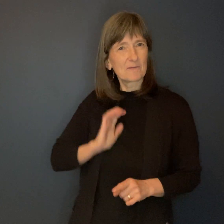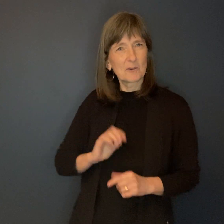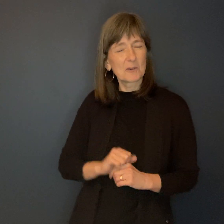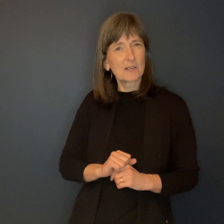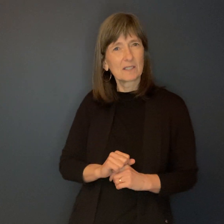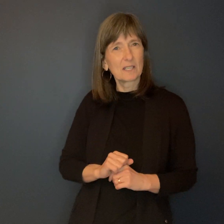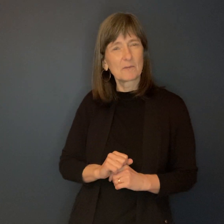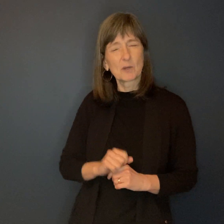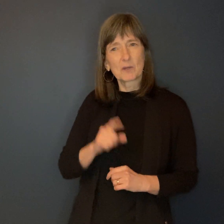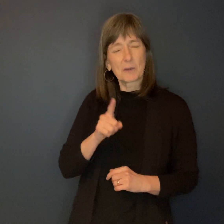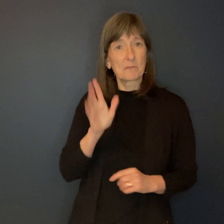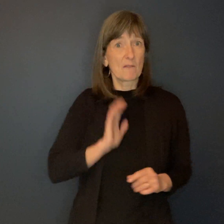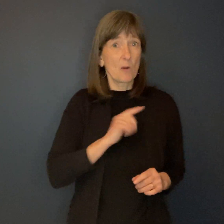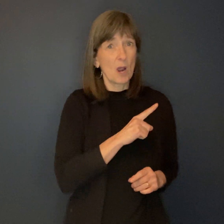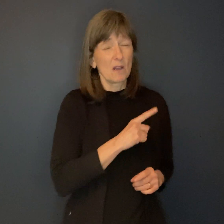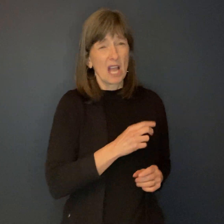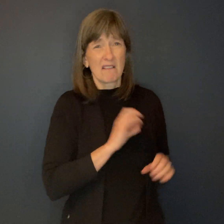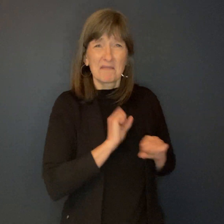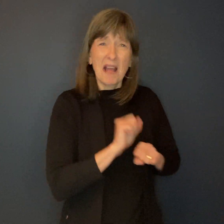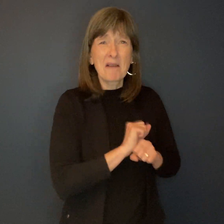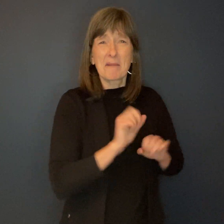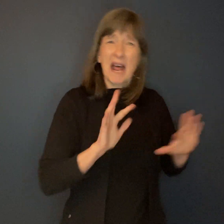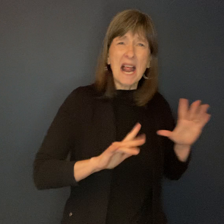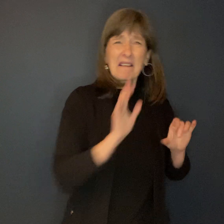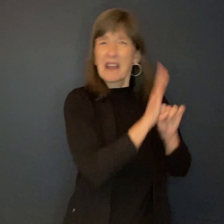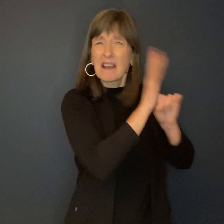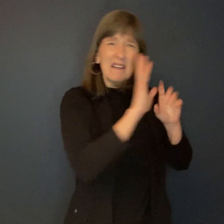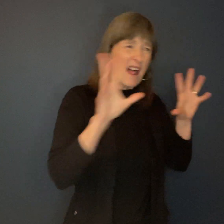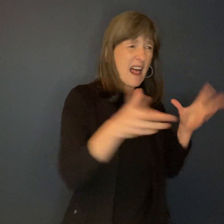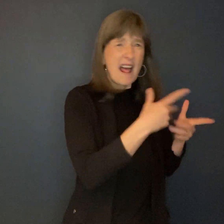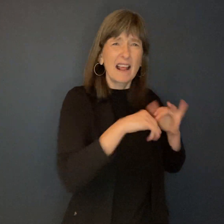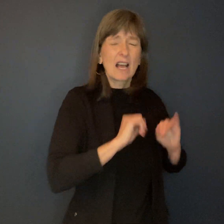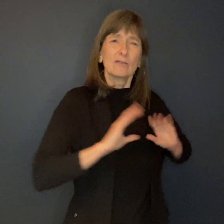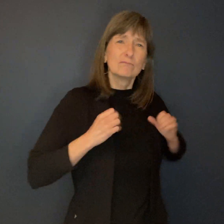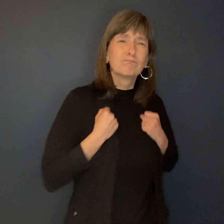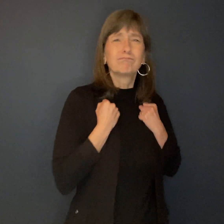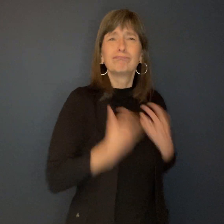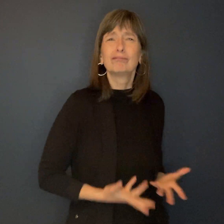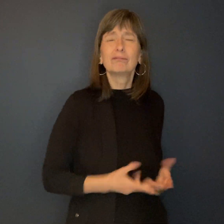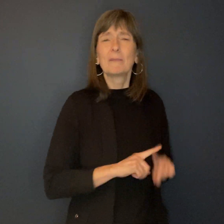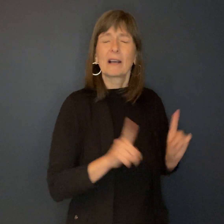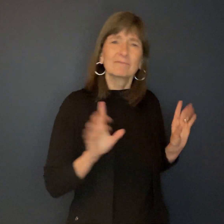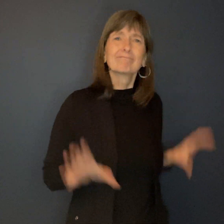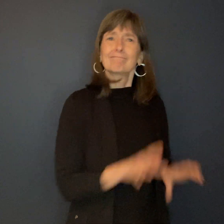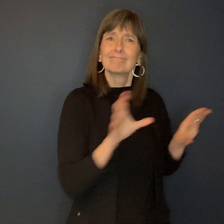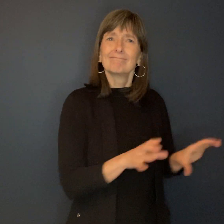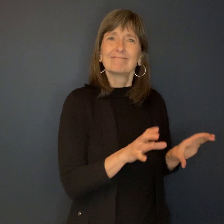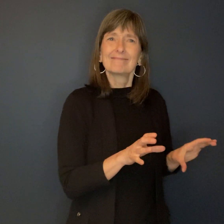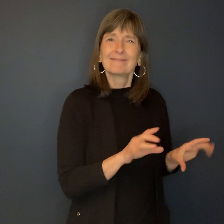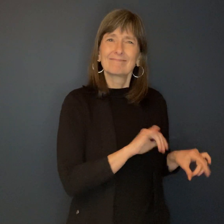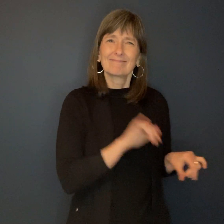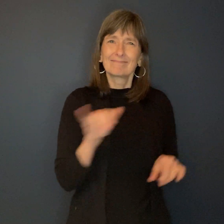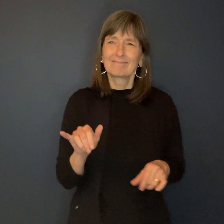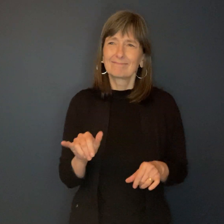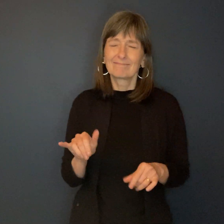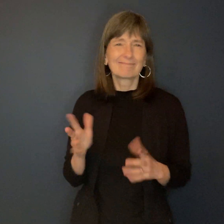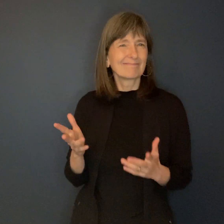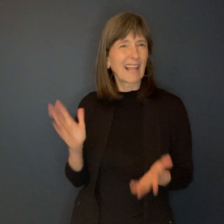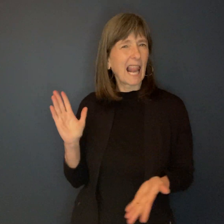exhaustive way that it once did. I think that there's a real